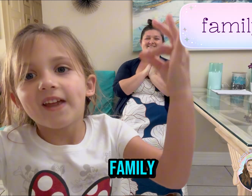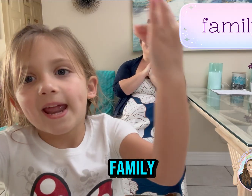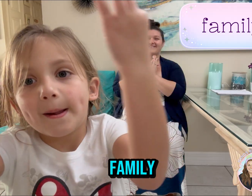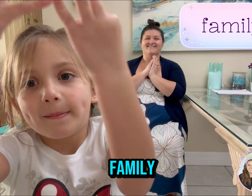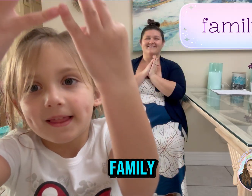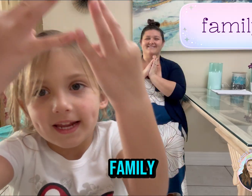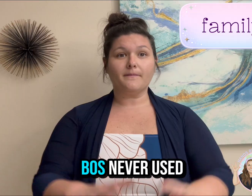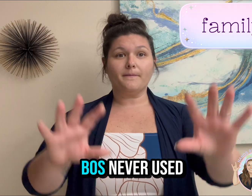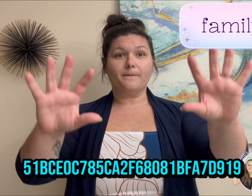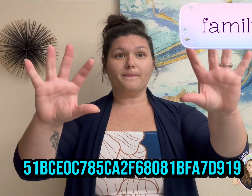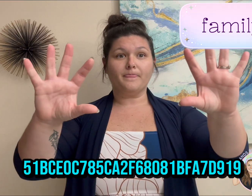Family.